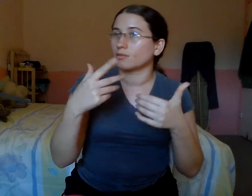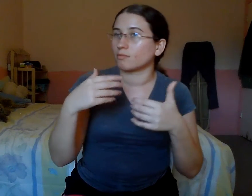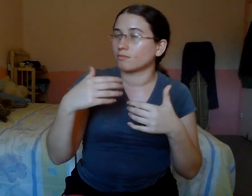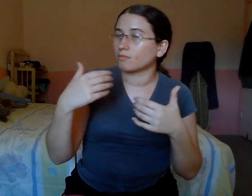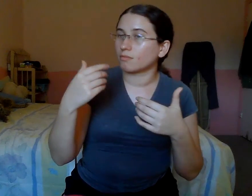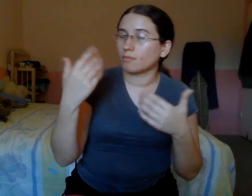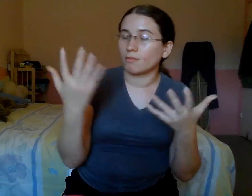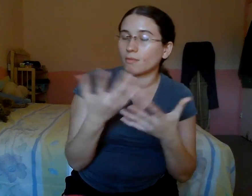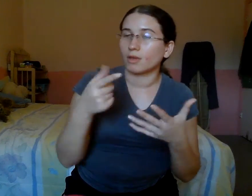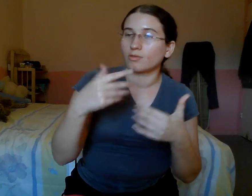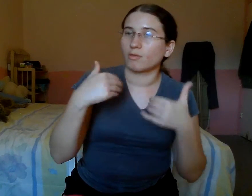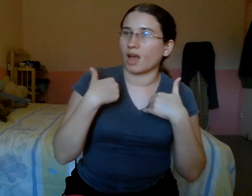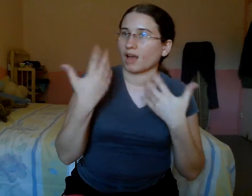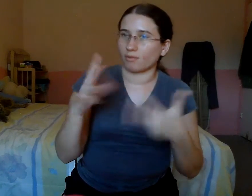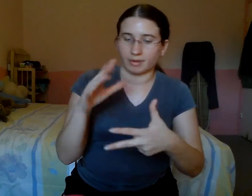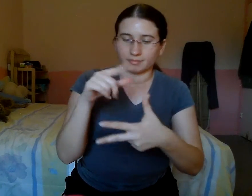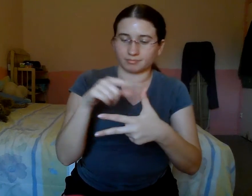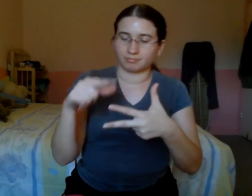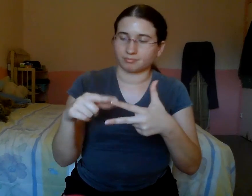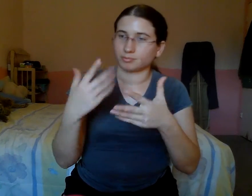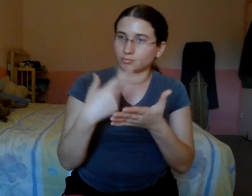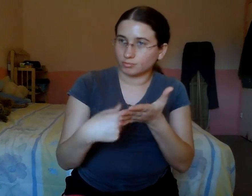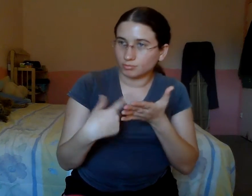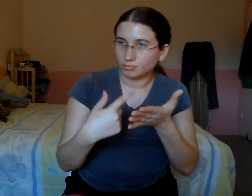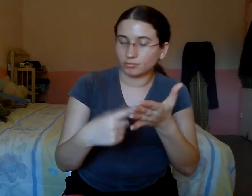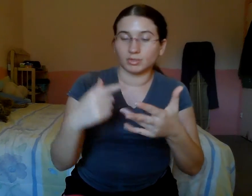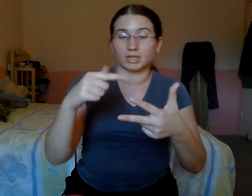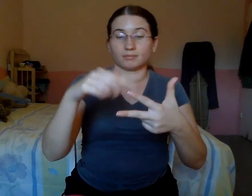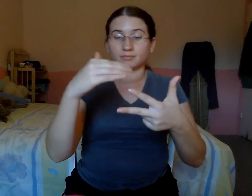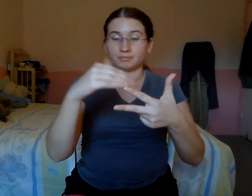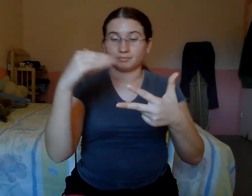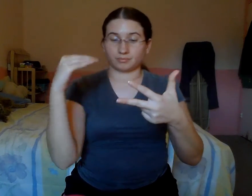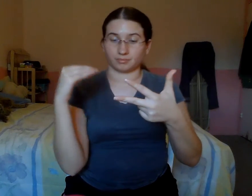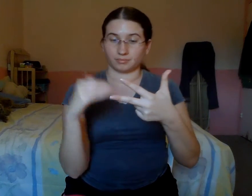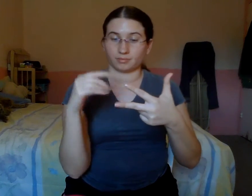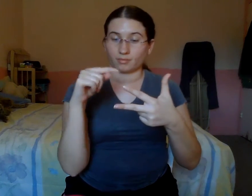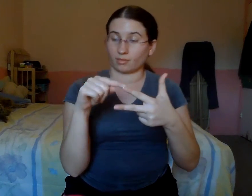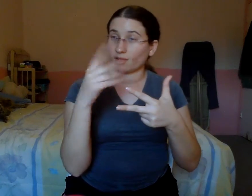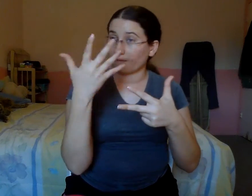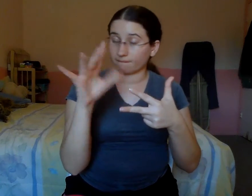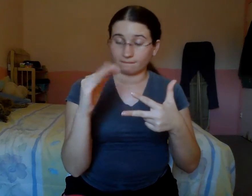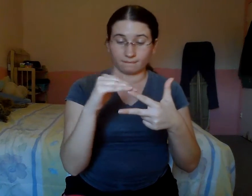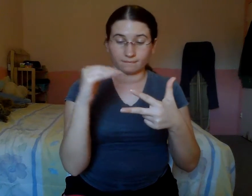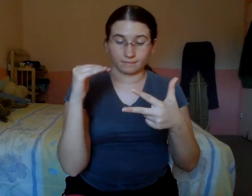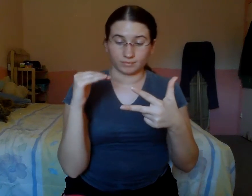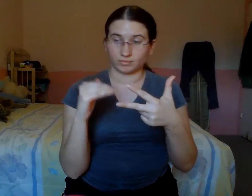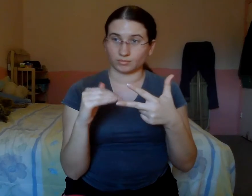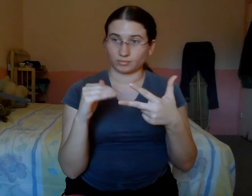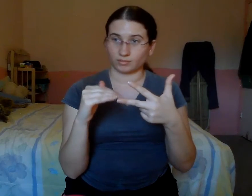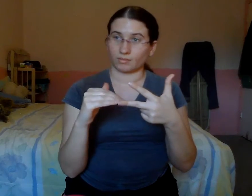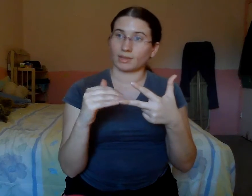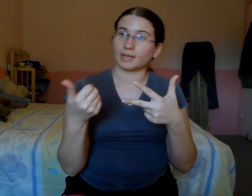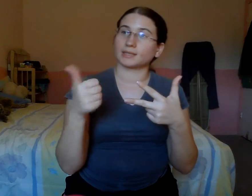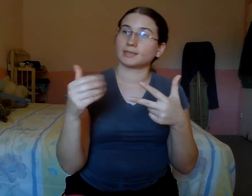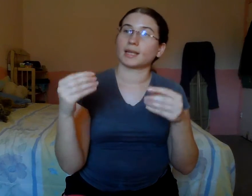that worksheet. Then, and I don't have this on here, but from that small group work, we're going to add 10 more minutes, and that's when I'm going to give